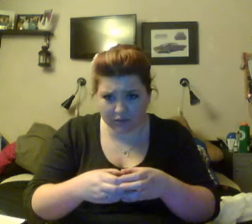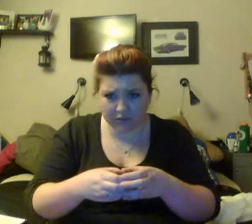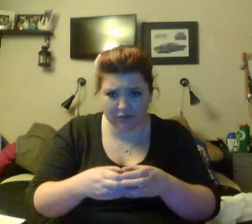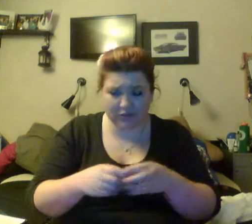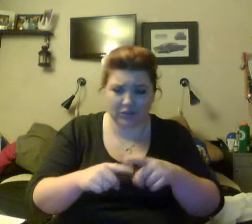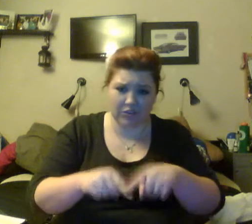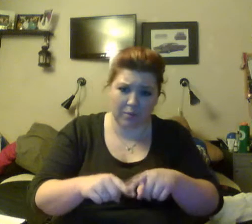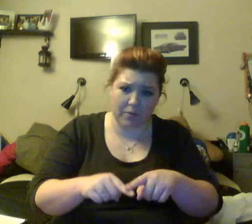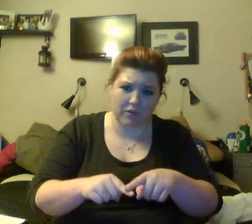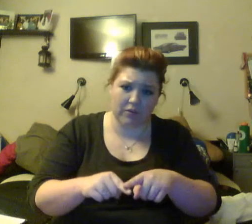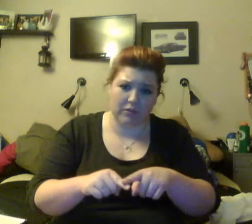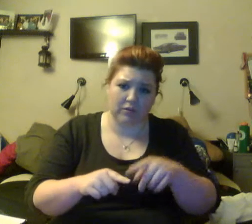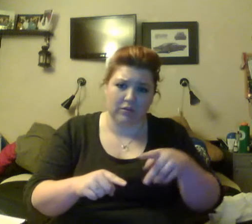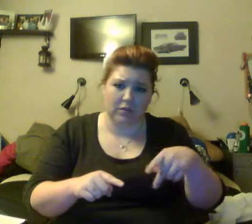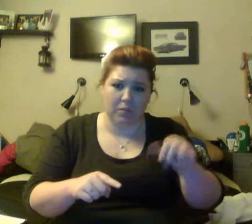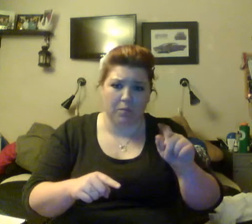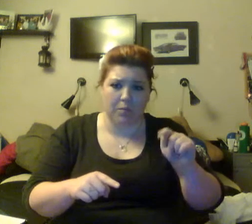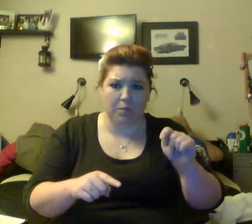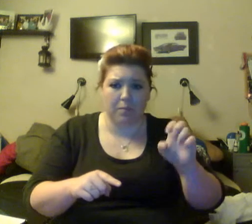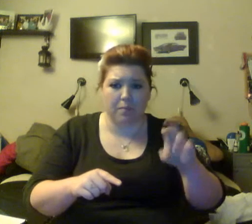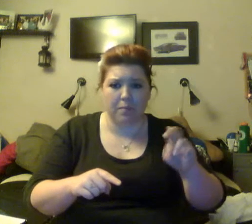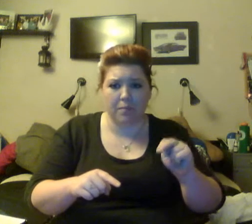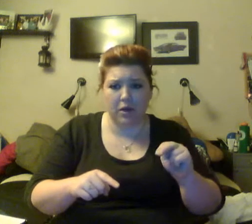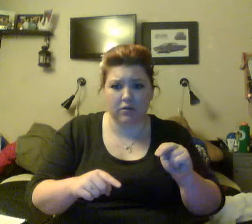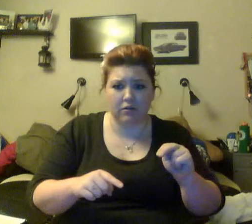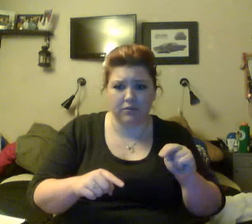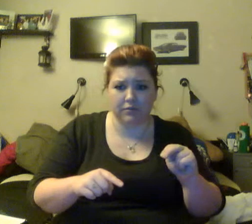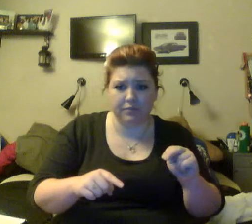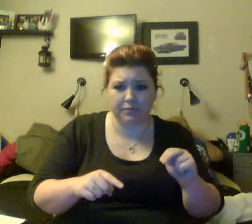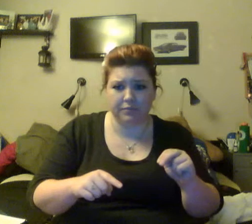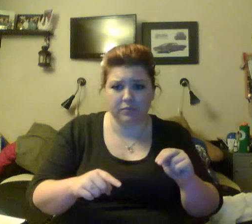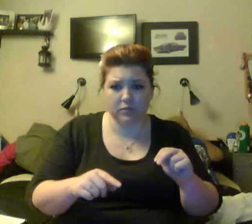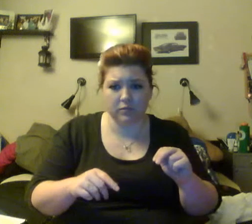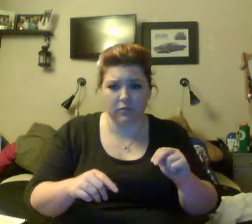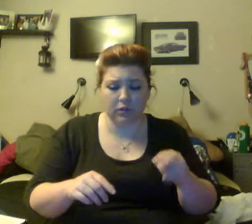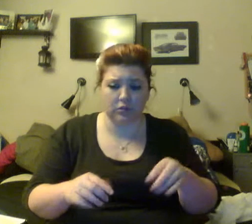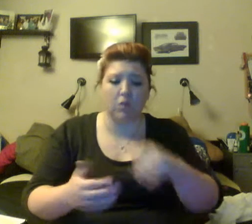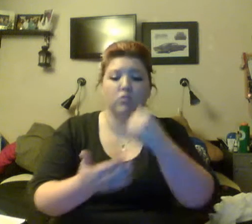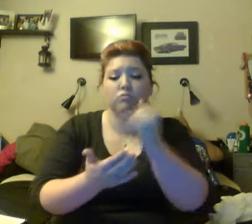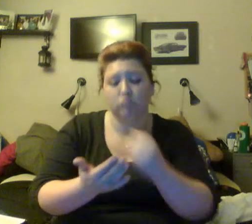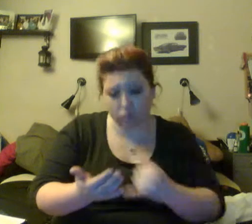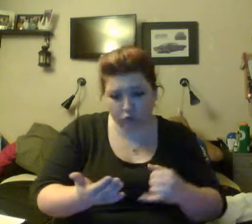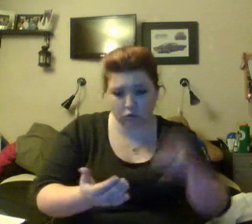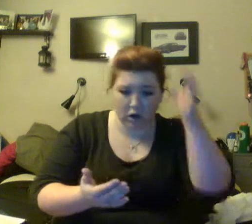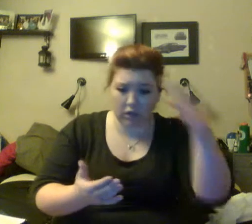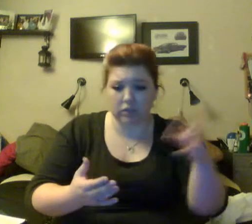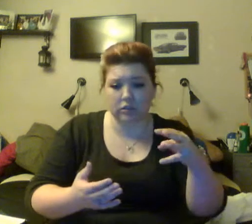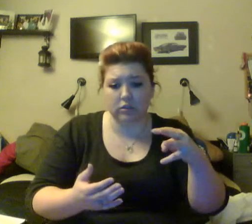and often it's a combination of patterns, which is good for them to see as well. So they draw a concept map, maybe you write a summary, and here they're bringing in